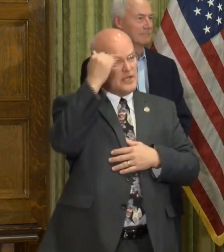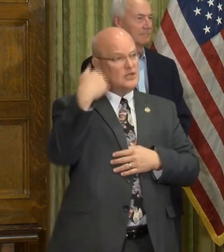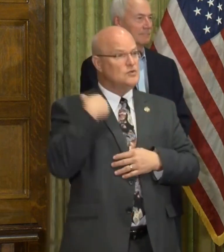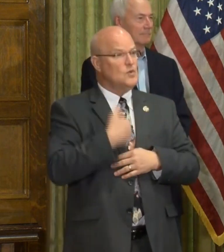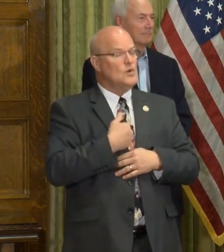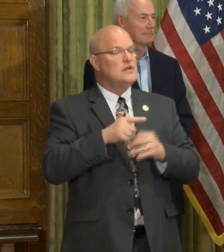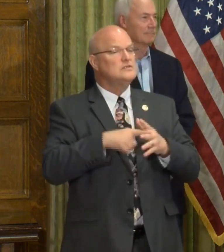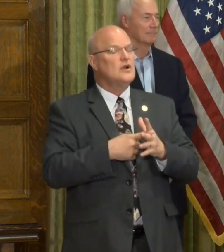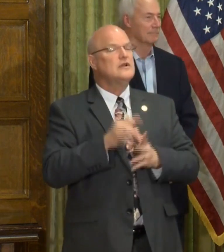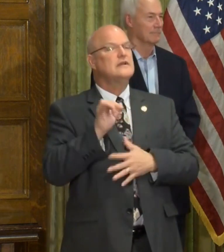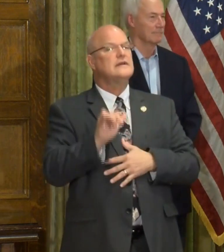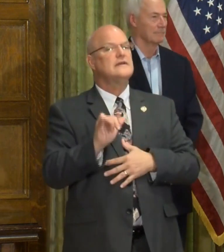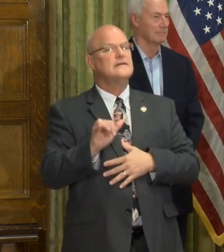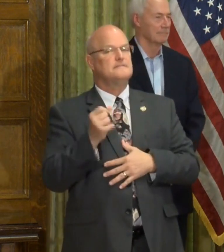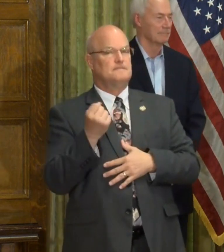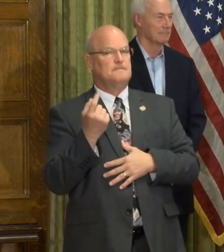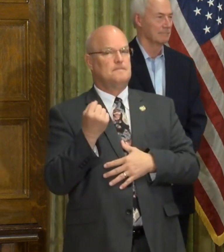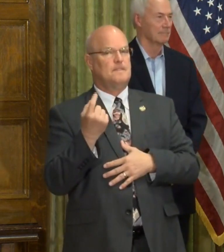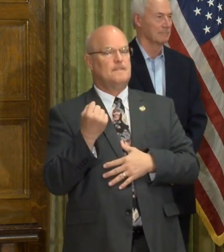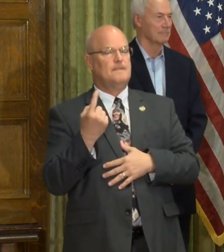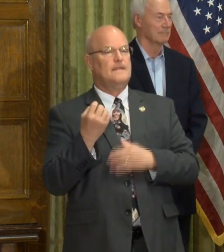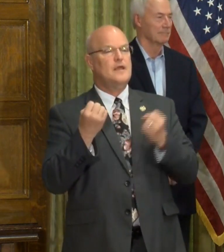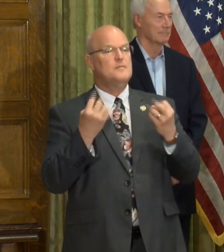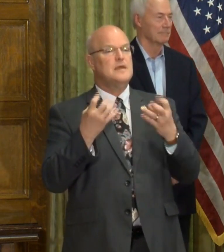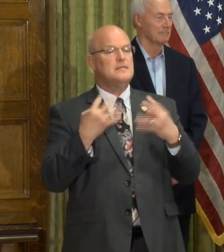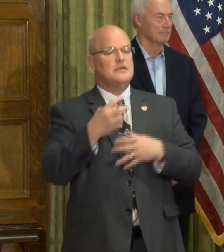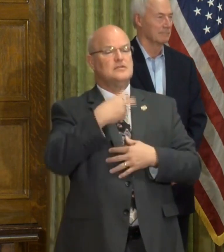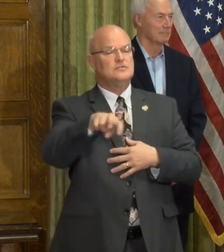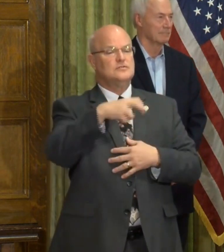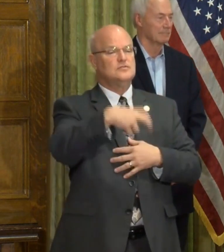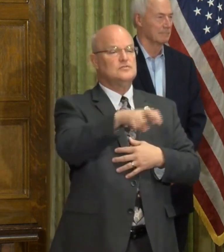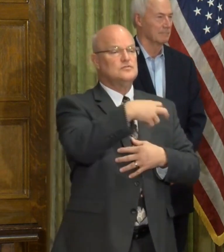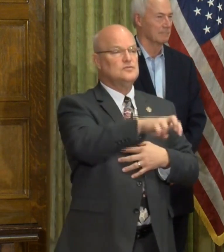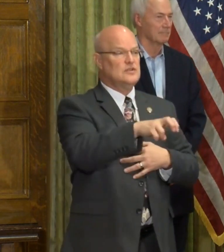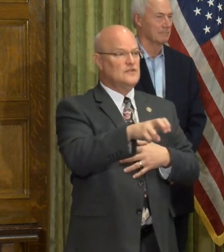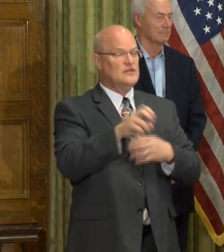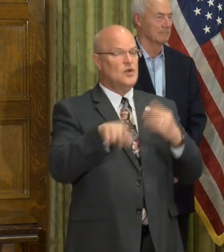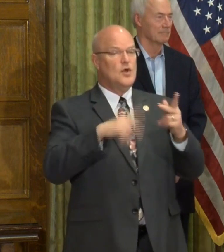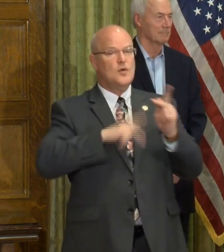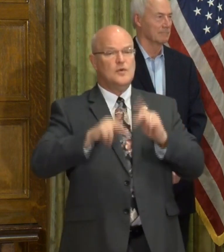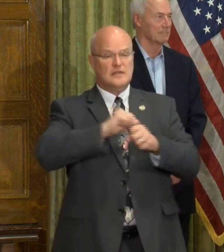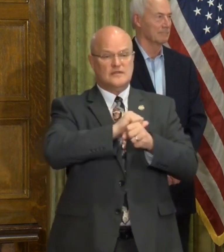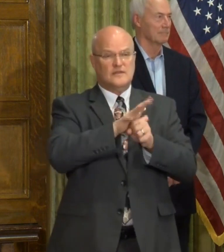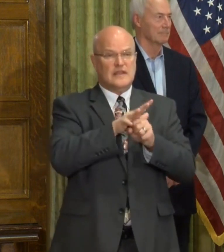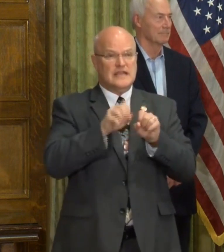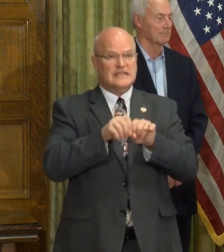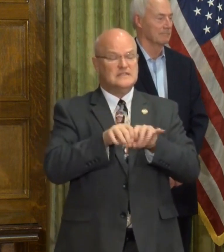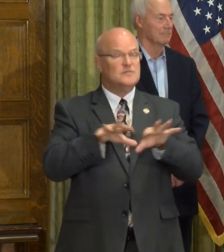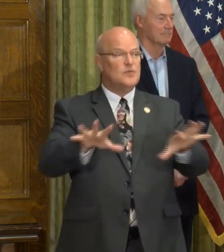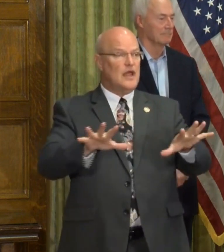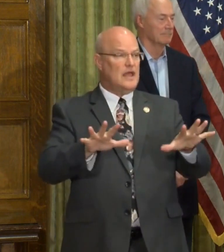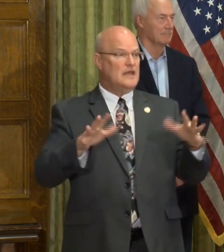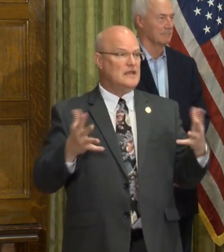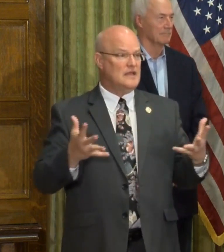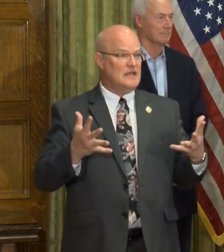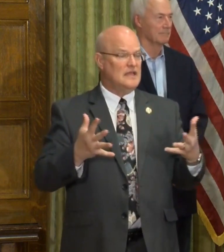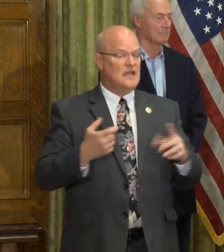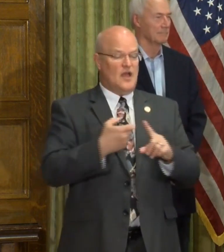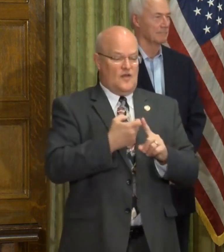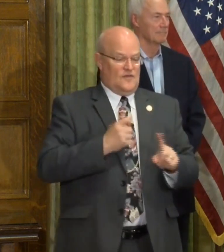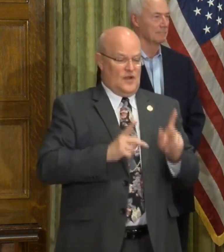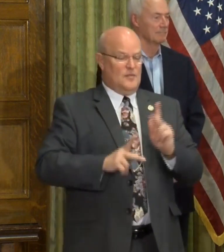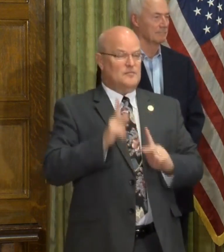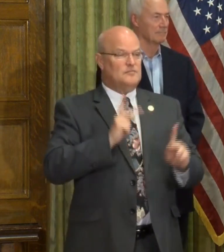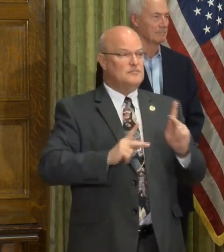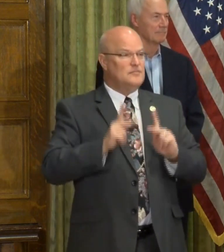because we're starting to realize that a number of the transmission events, a number of the times when COVID-19 has spread,